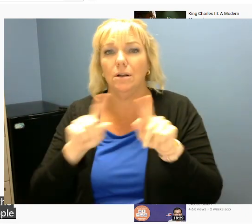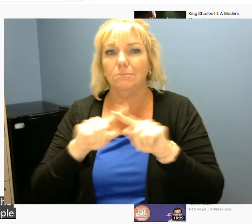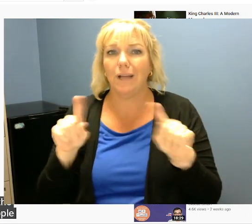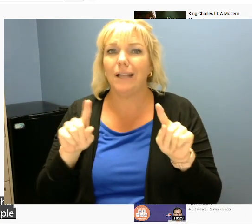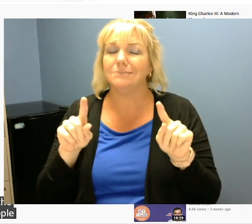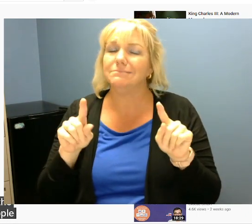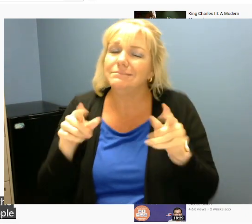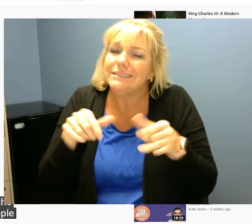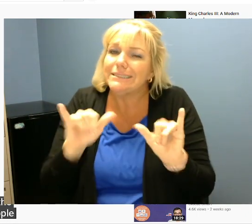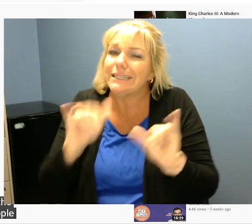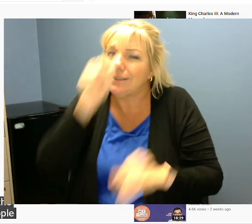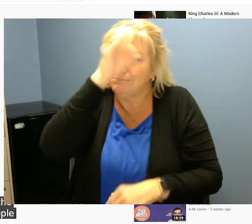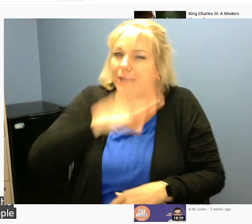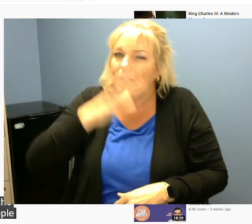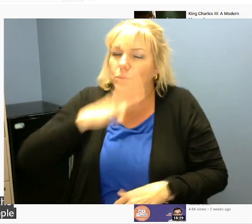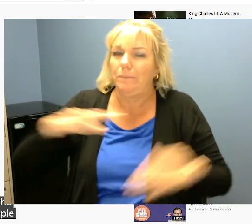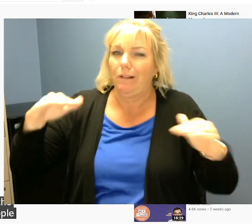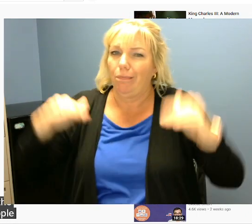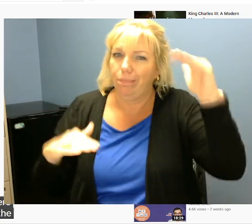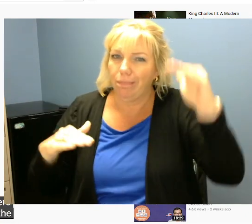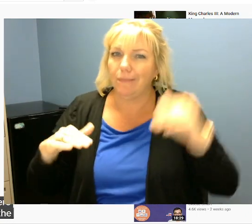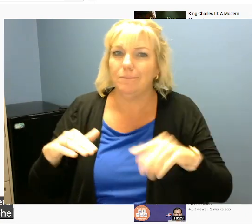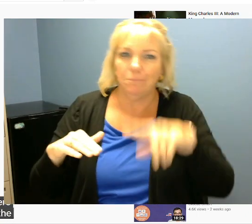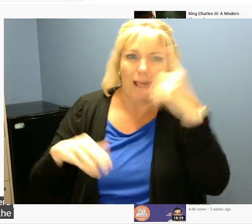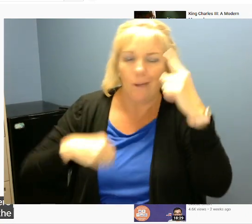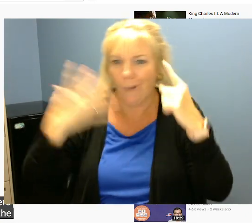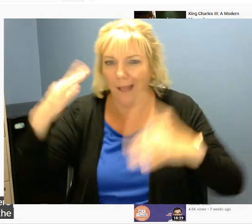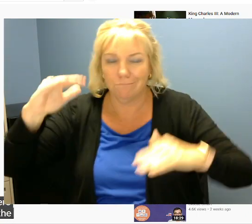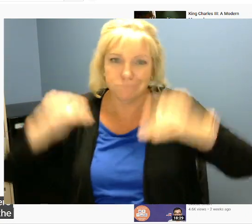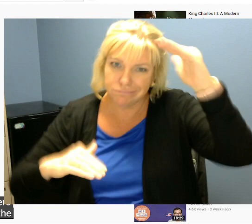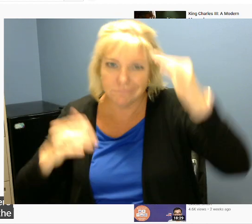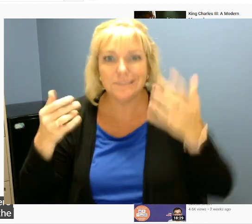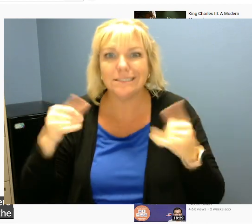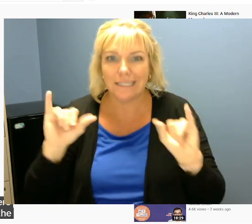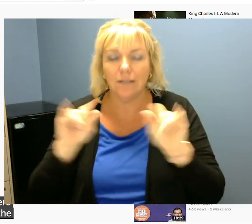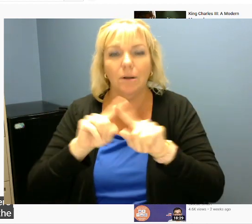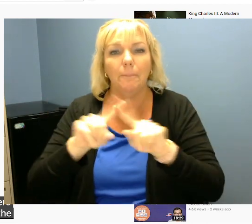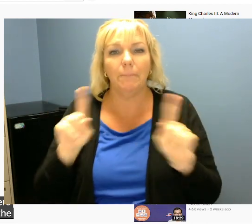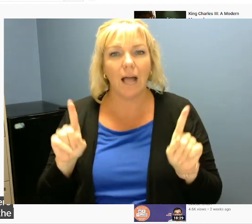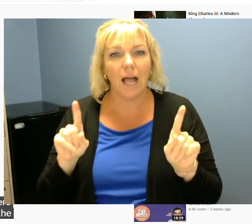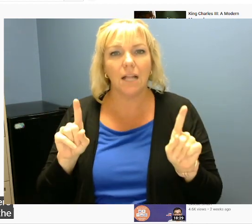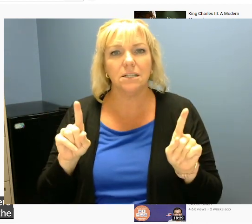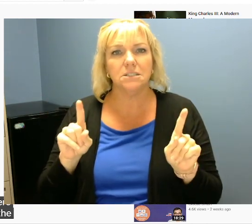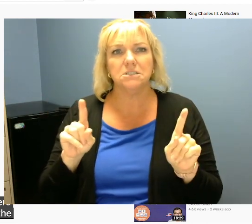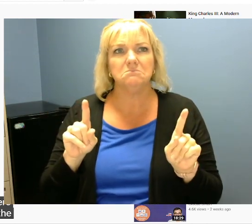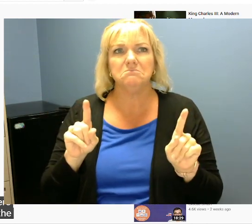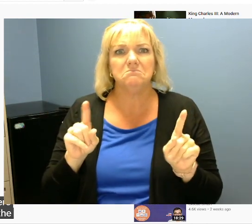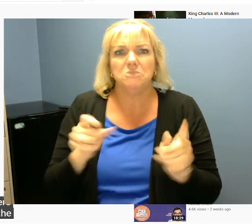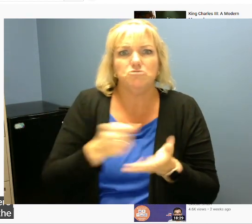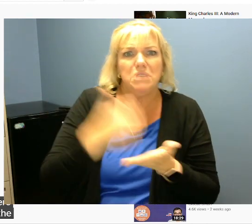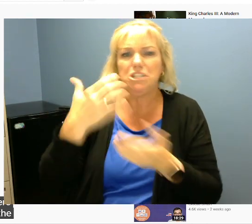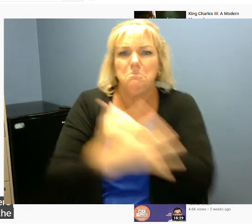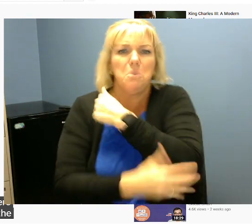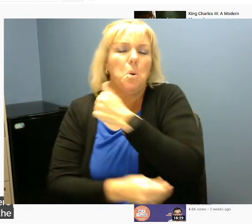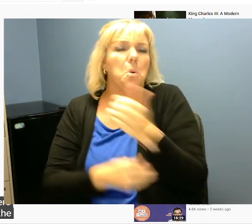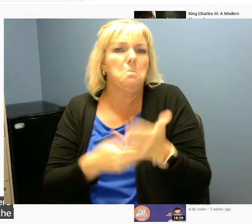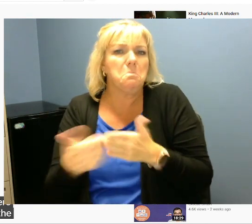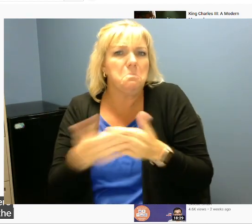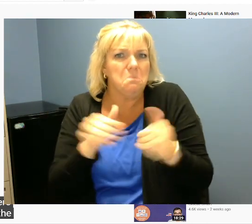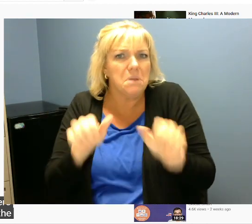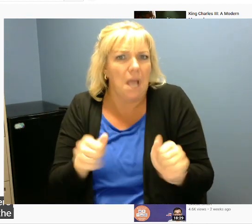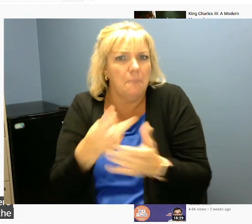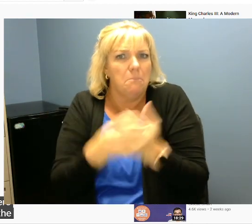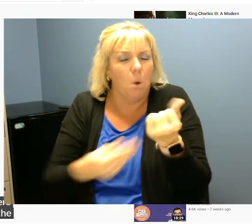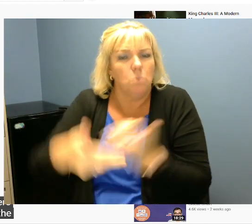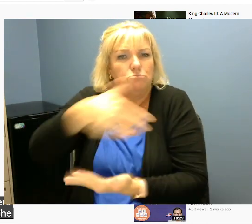gender or the barriers of race, it did maybe get people to start questioning like class barriers. And then